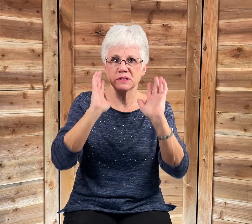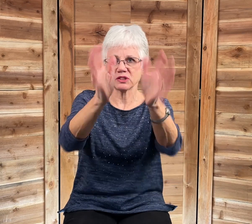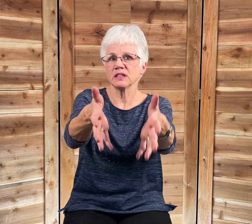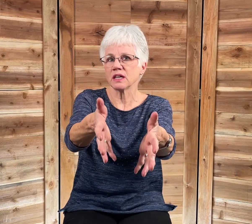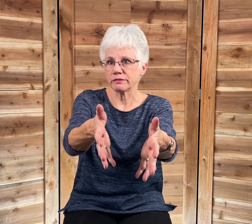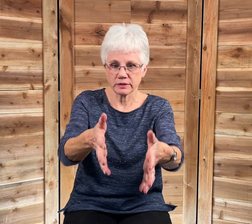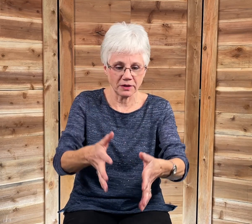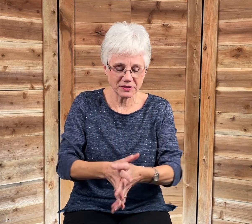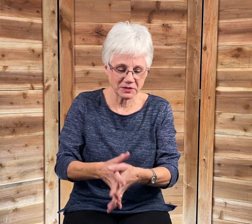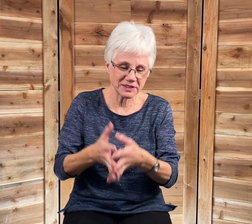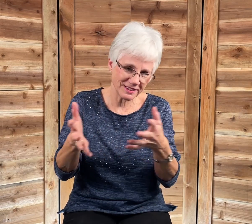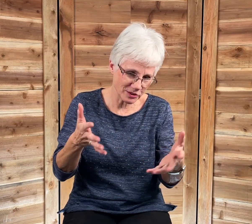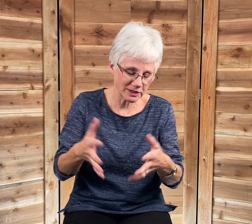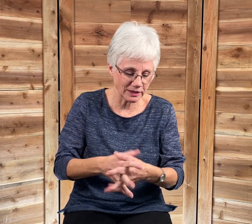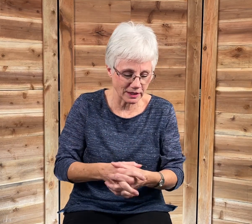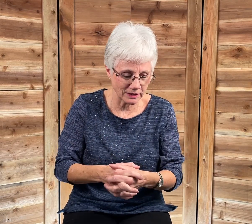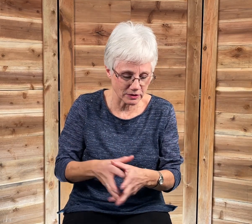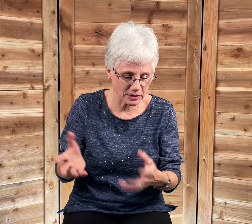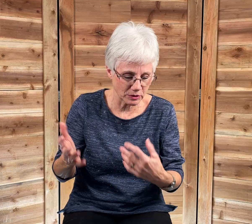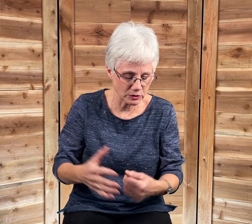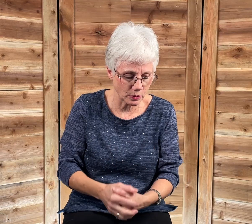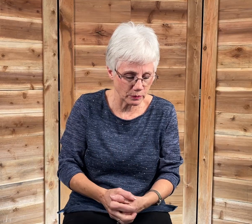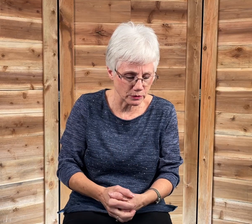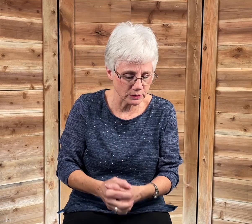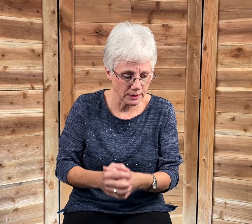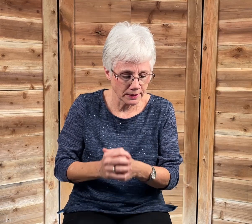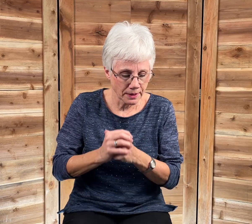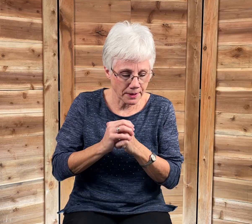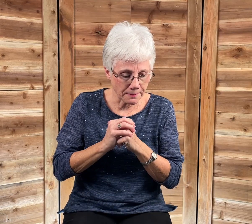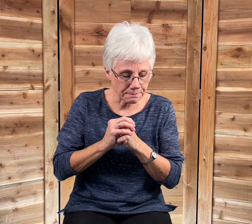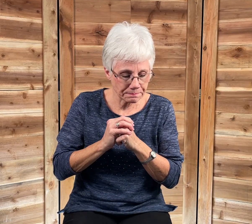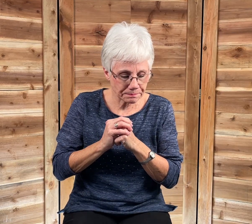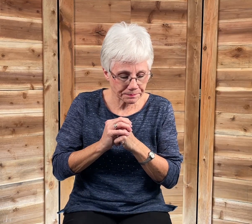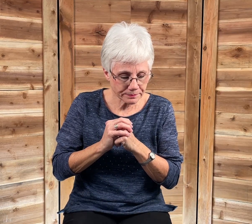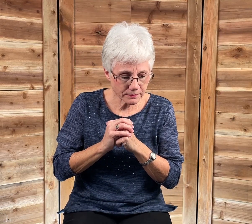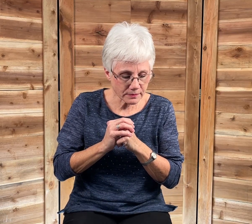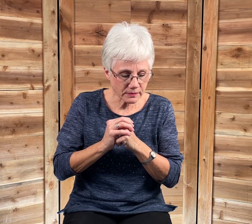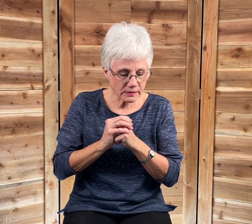probably use that, just leave, So it's interesting, they're similar to what we would use.